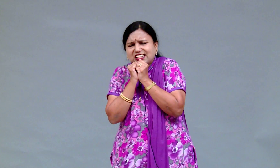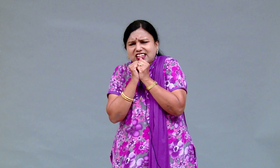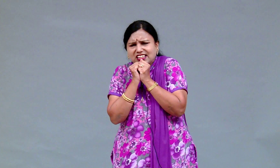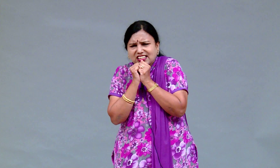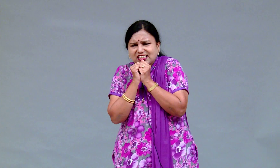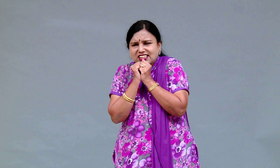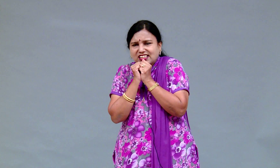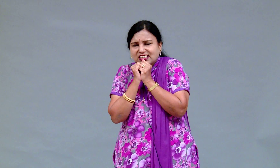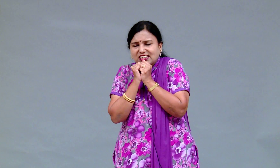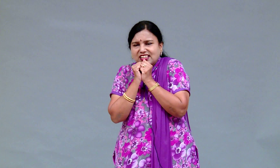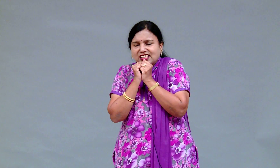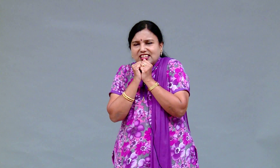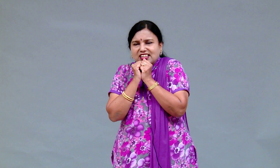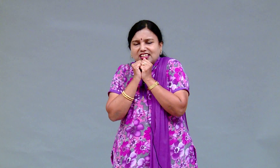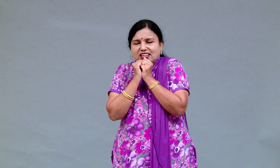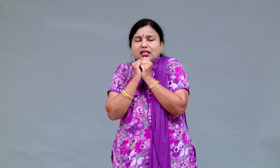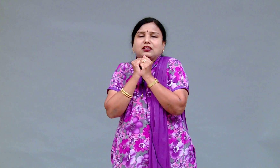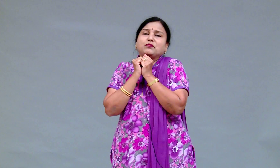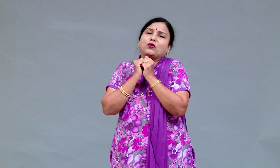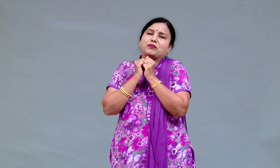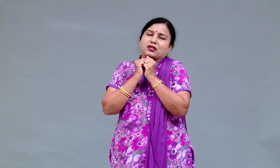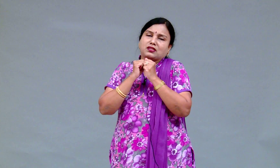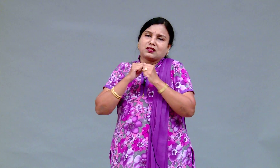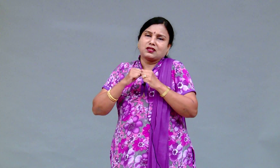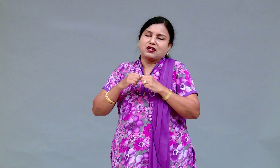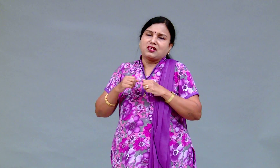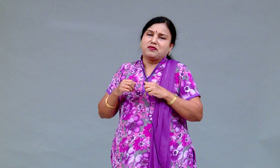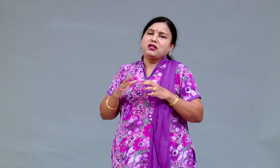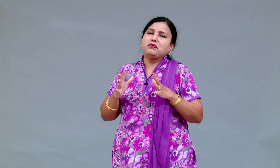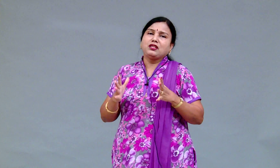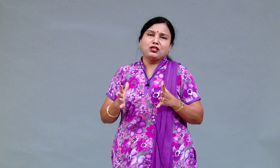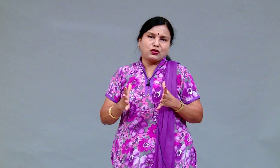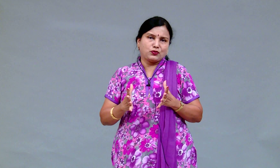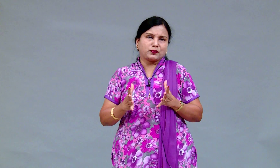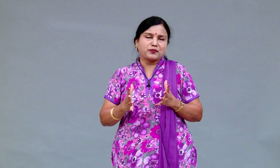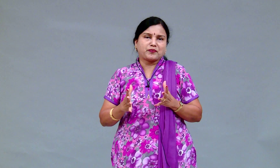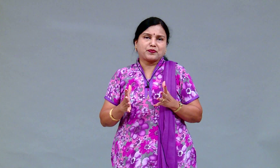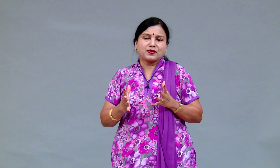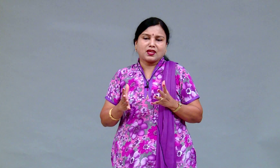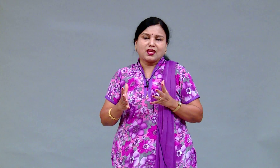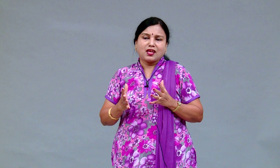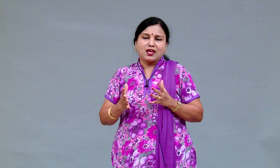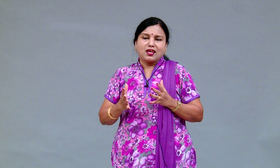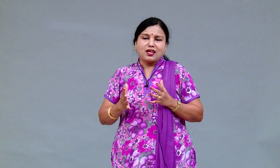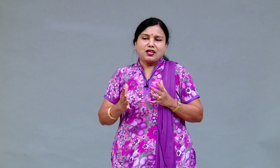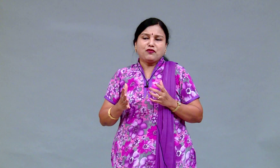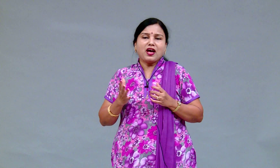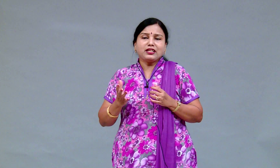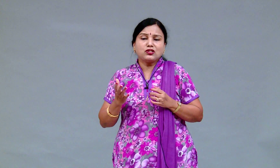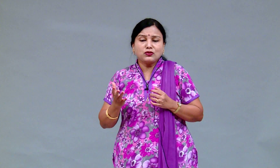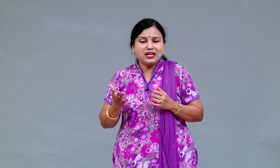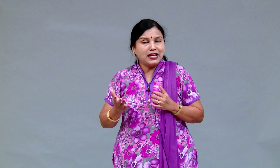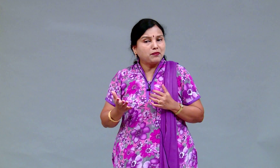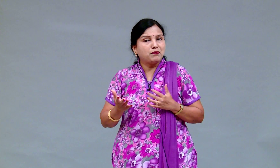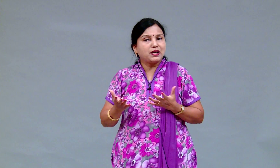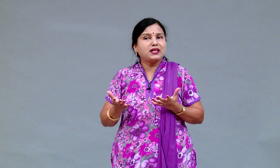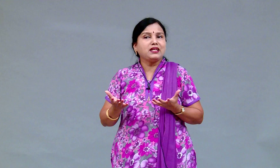chattering. At that moment, Min Mini knew, if I don't help monkey